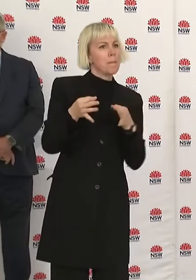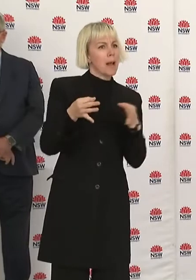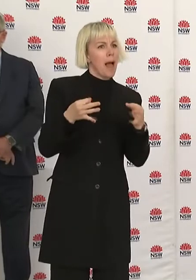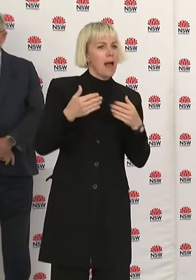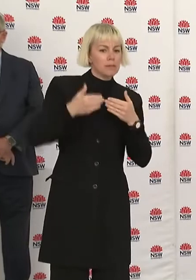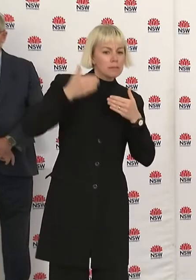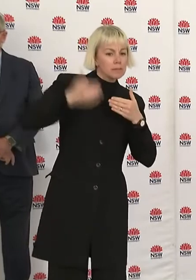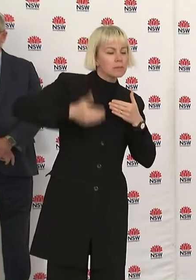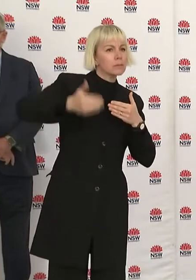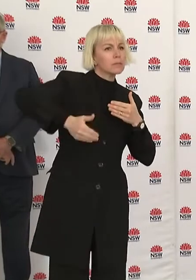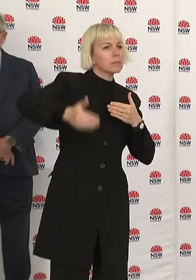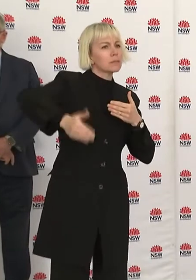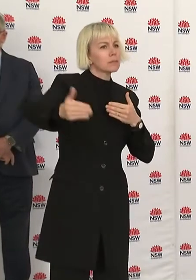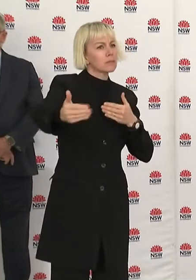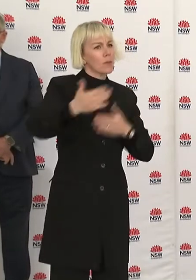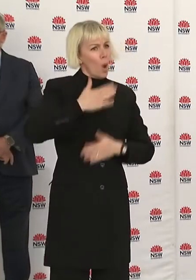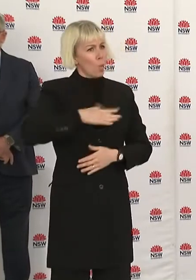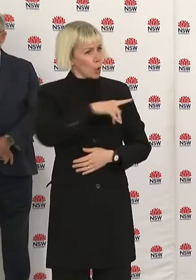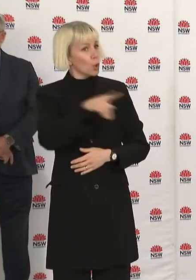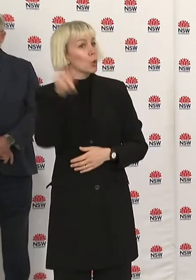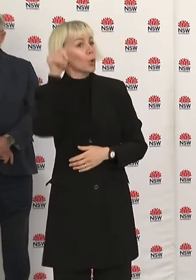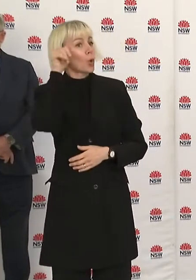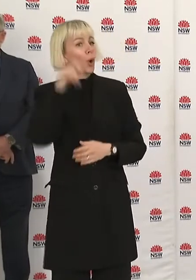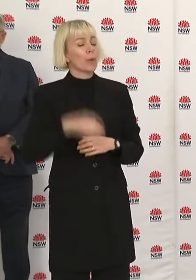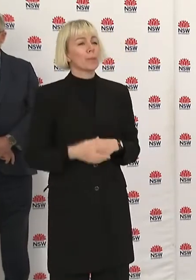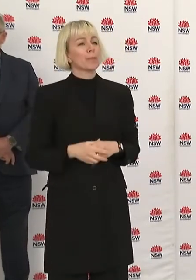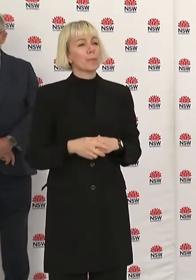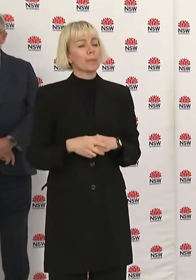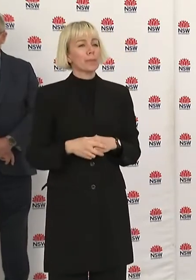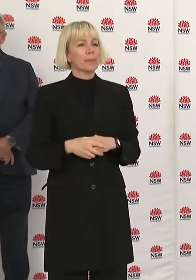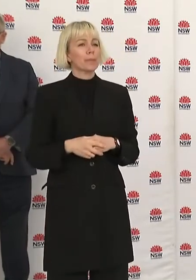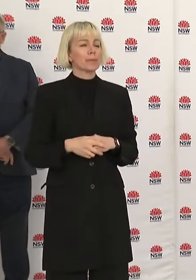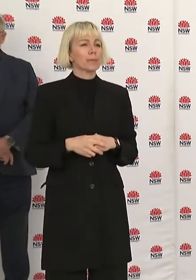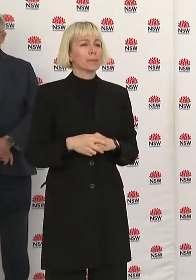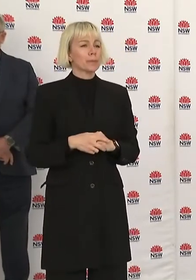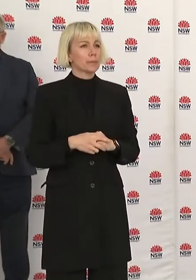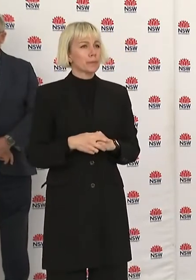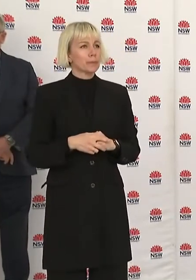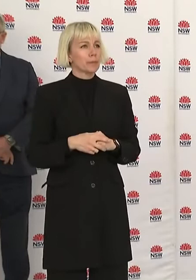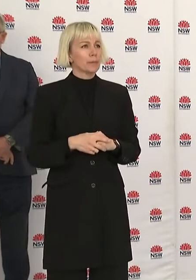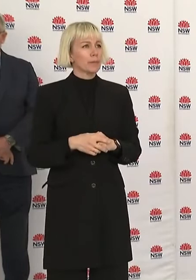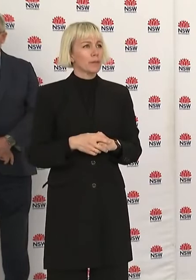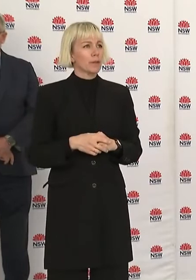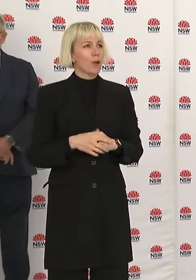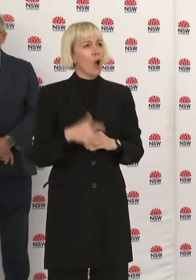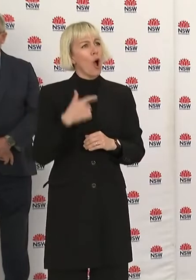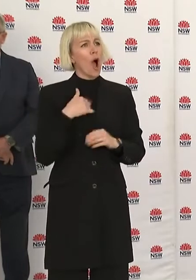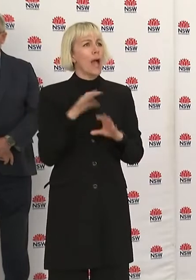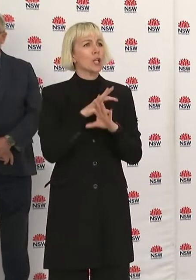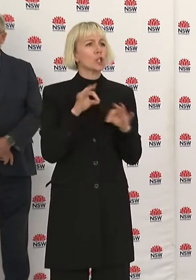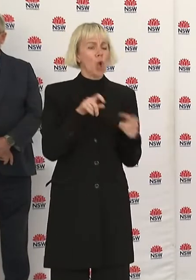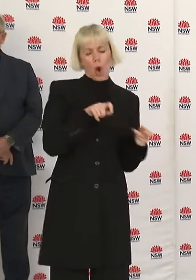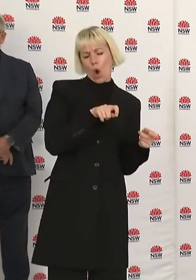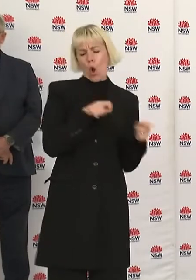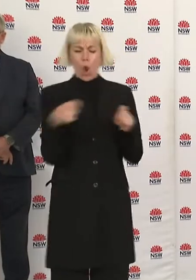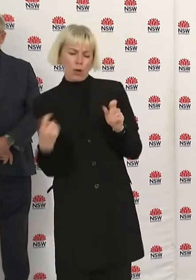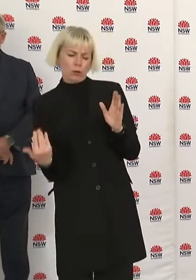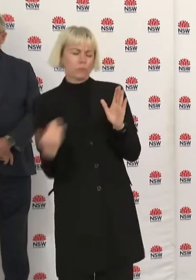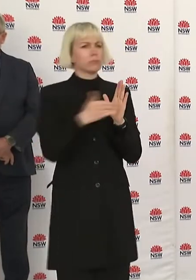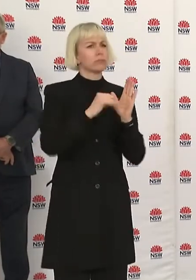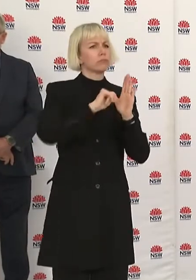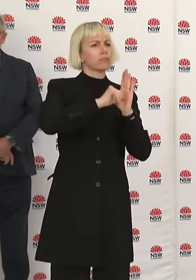really important. There's no point for symbolic reasons locking down or having more restrictions if we don't think they're going to